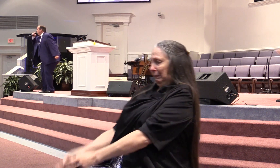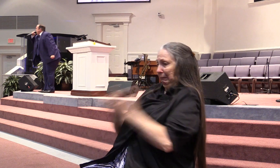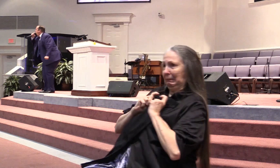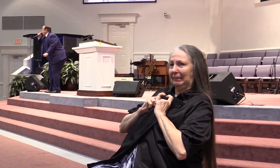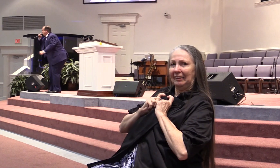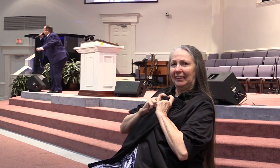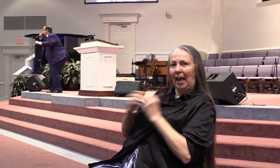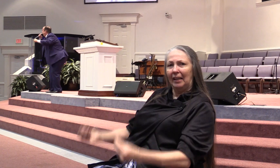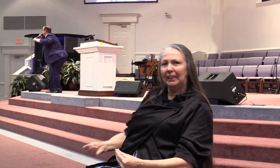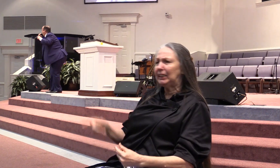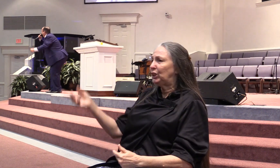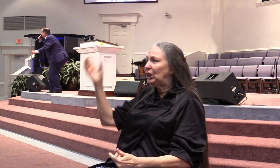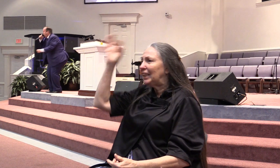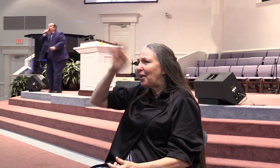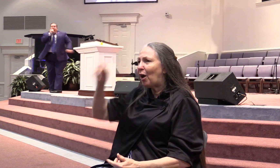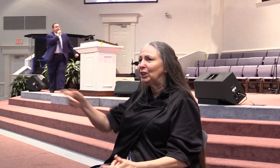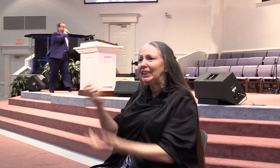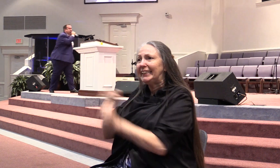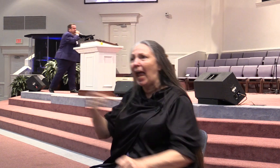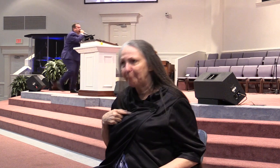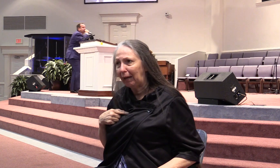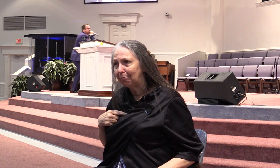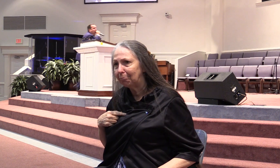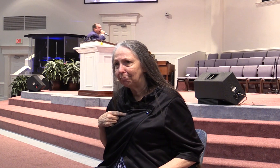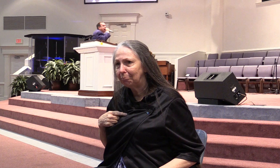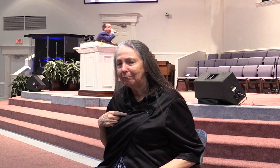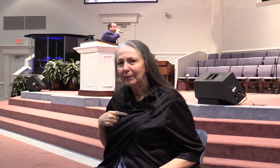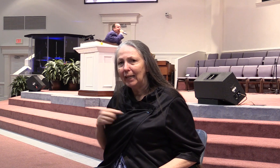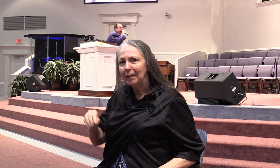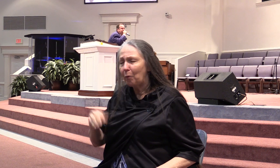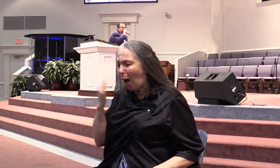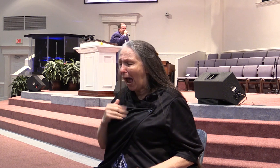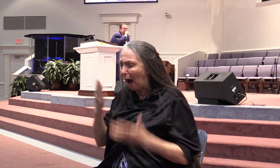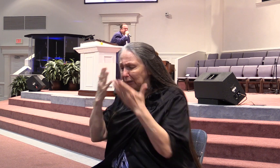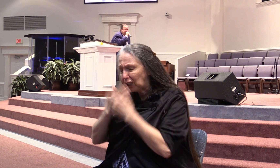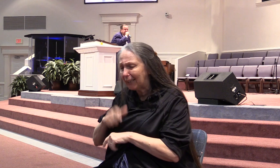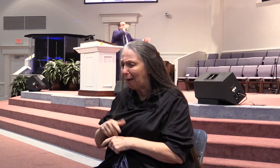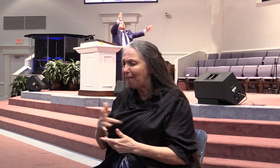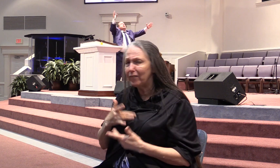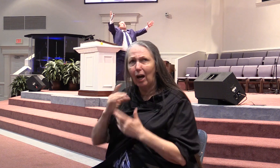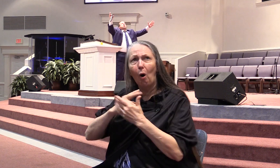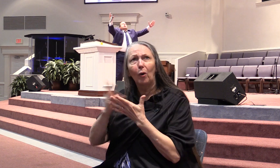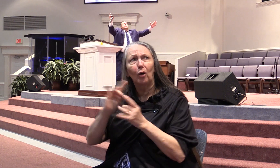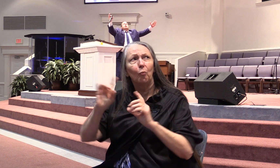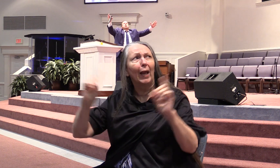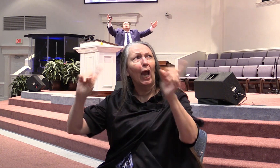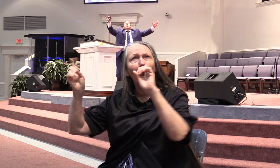else. She didn't know it, but she saved her pastor. I'm preaching here this morning because Granny Foster did this.